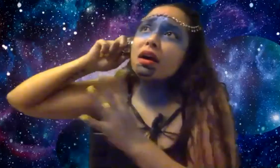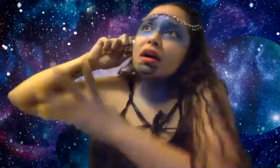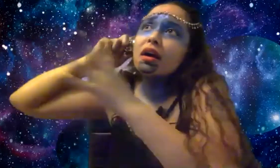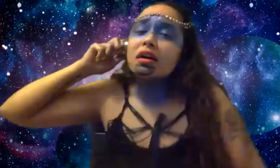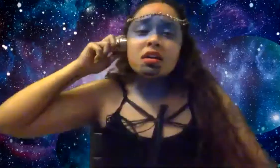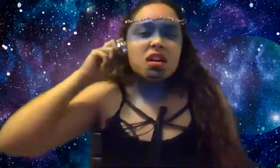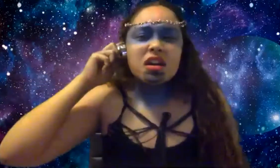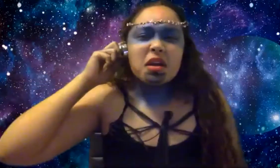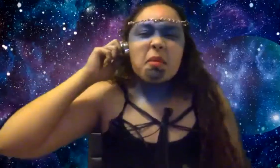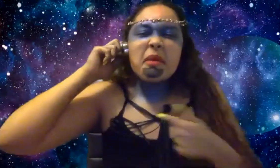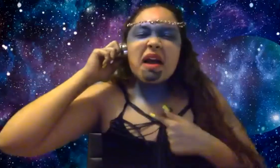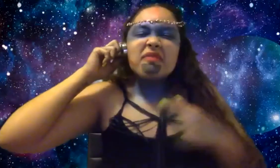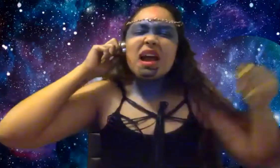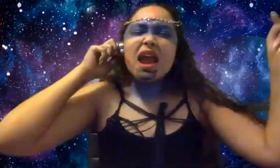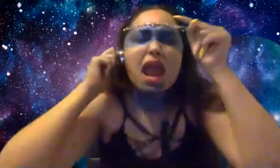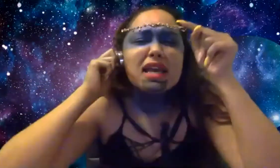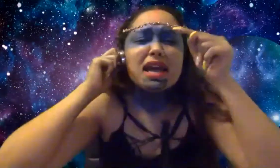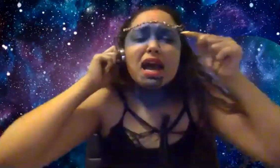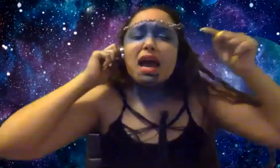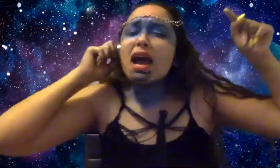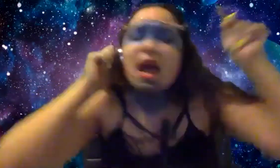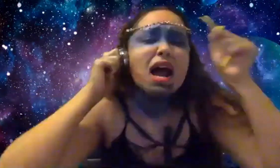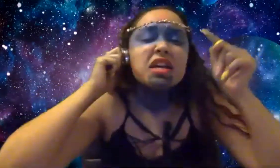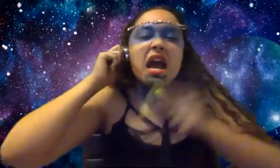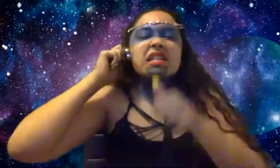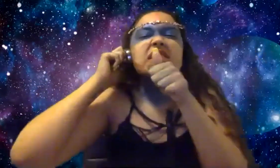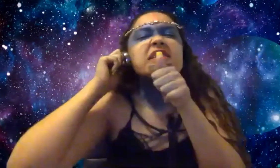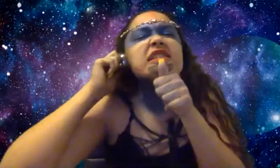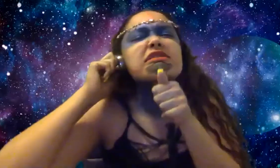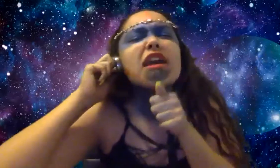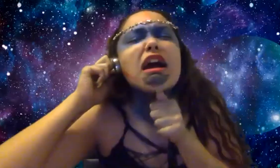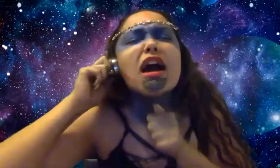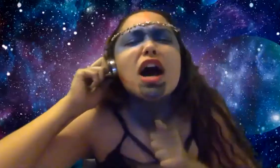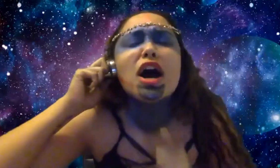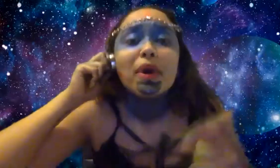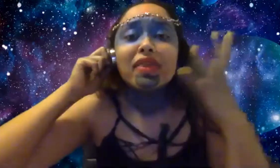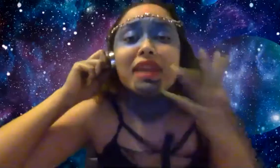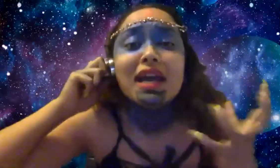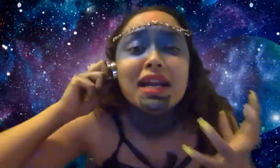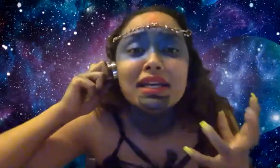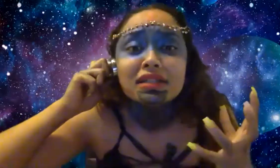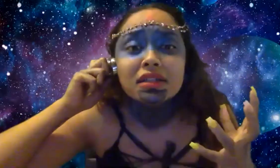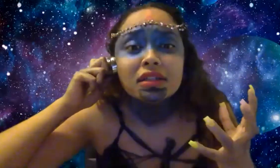trying to take in all the spoken words, trying to take in all the words coming my way, nothing but a headache.